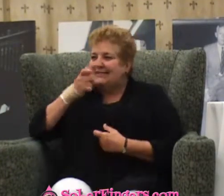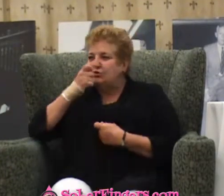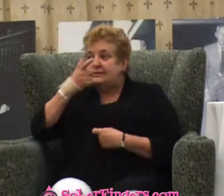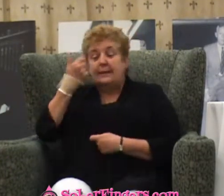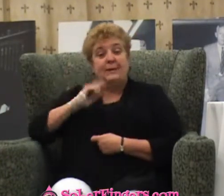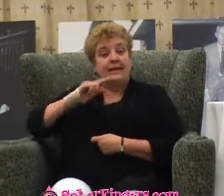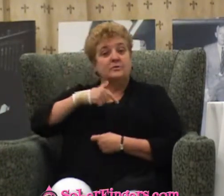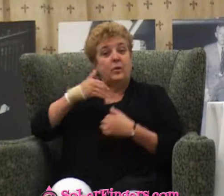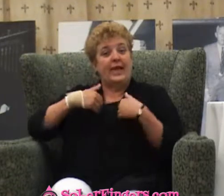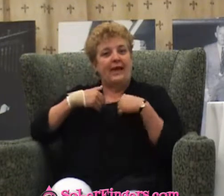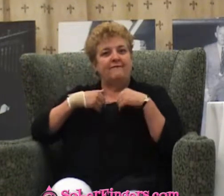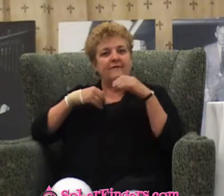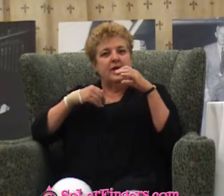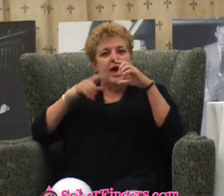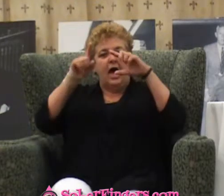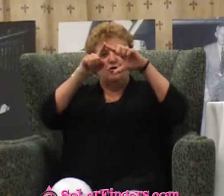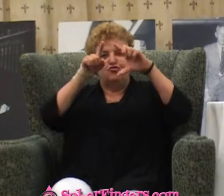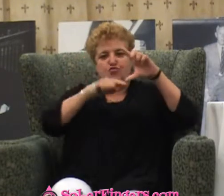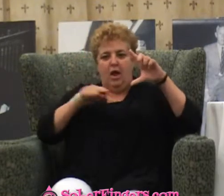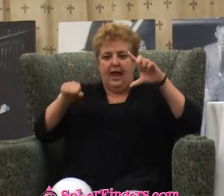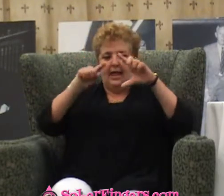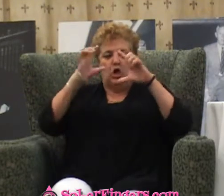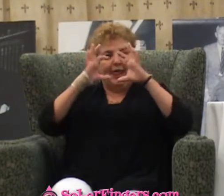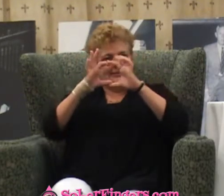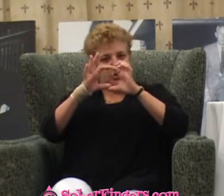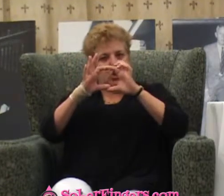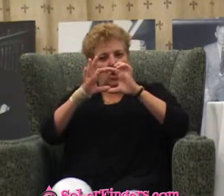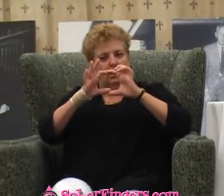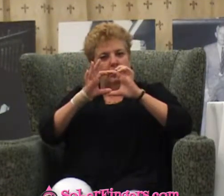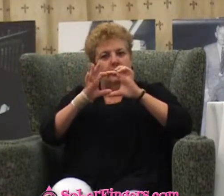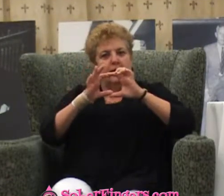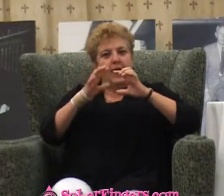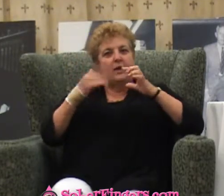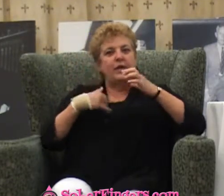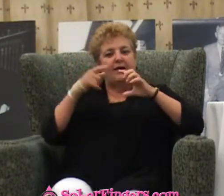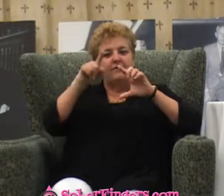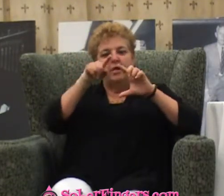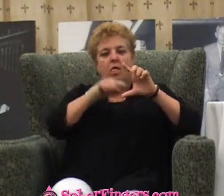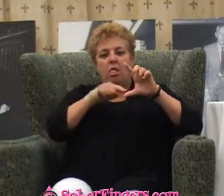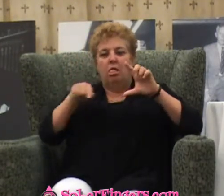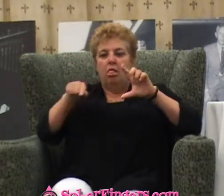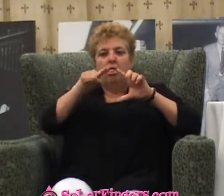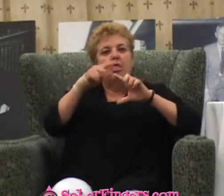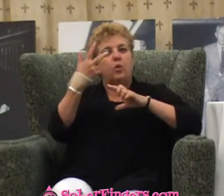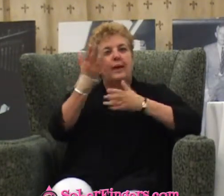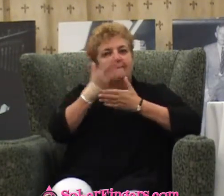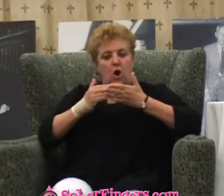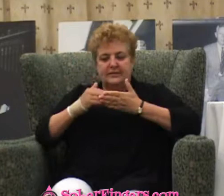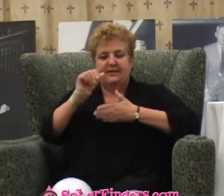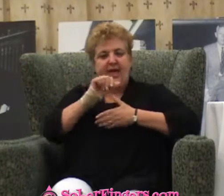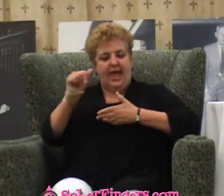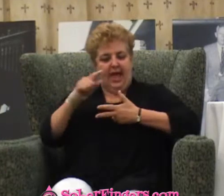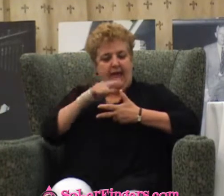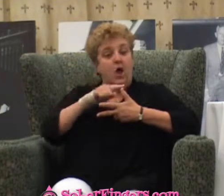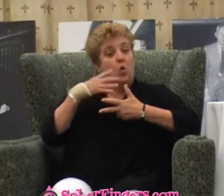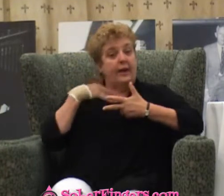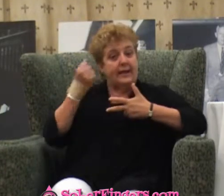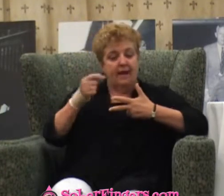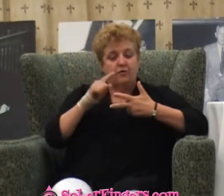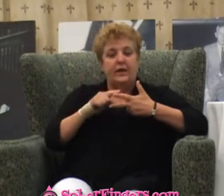circle and a triangle, the three legacies of AA, recovery, unity, and service. And it's been revealed to me just from